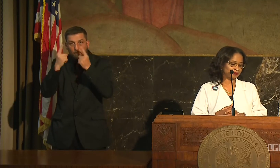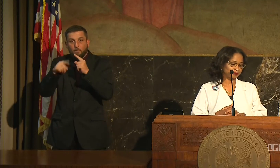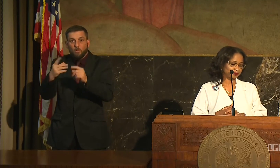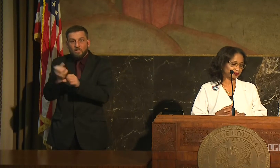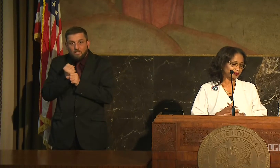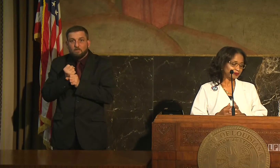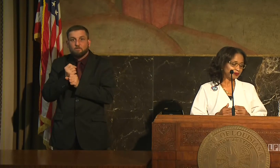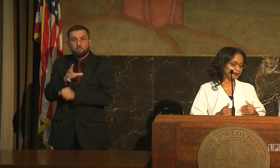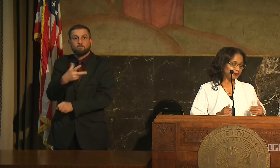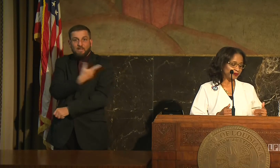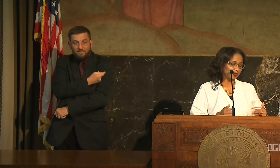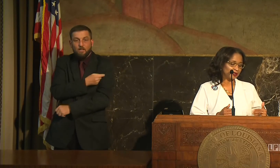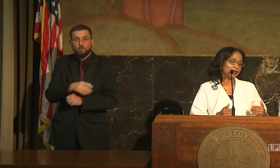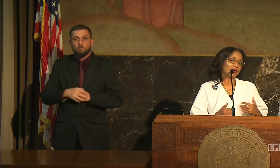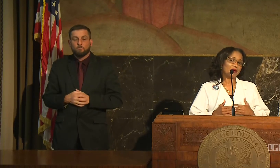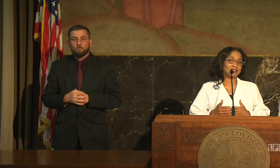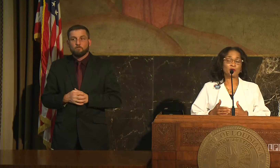vaccination.